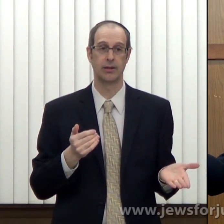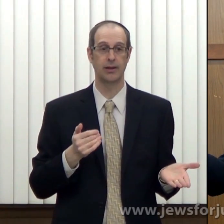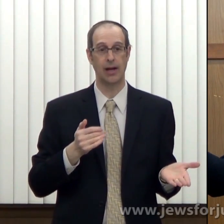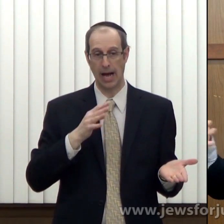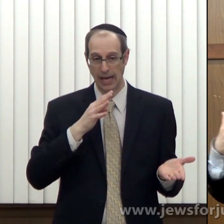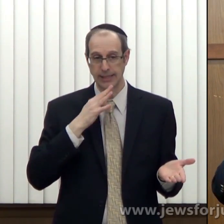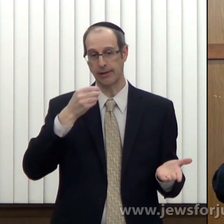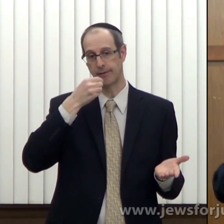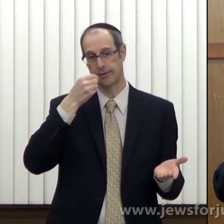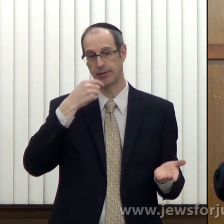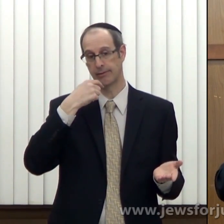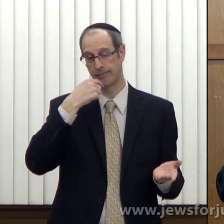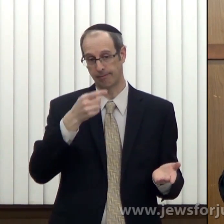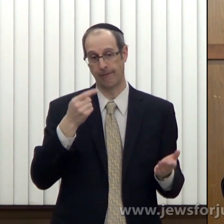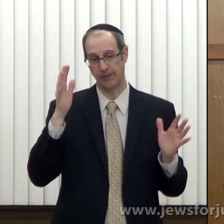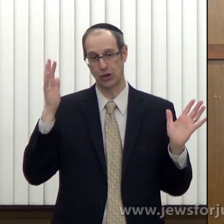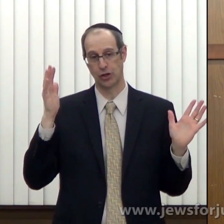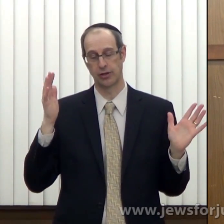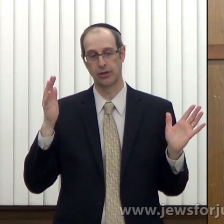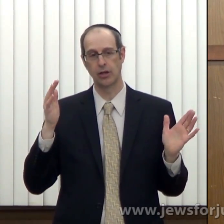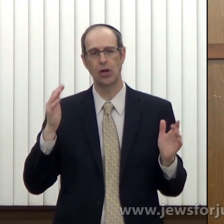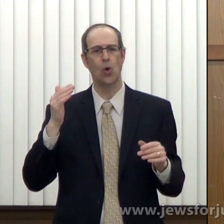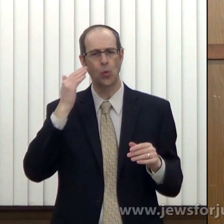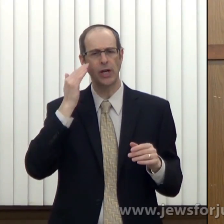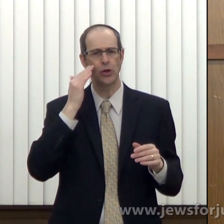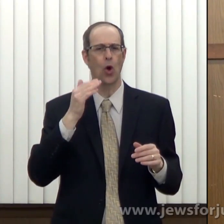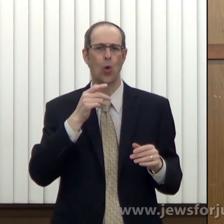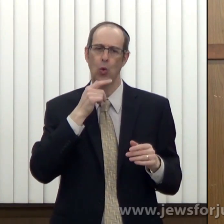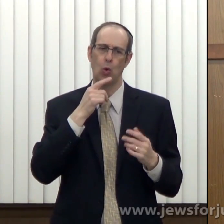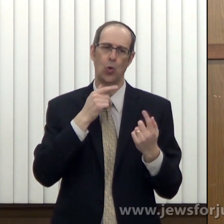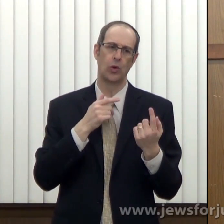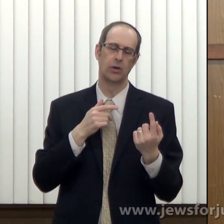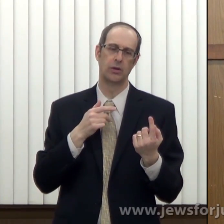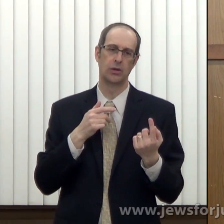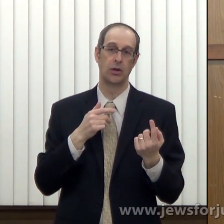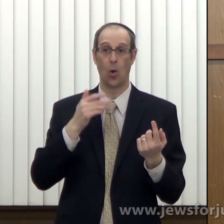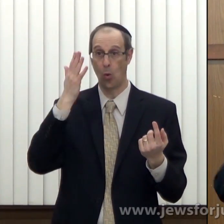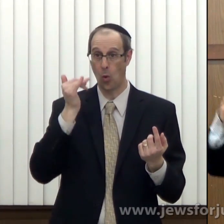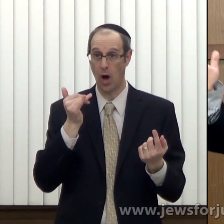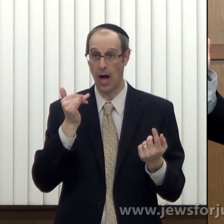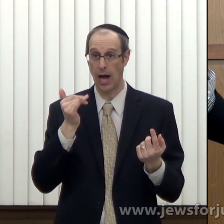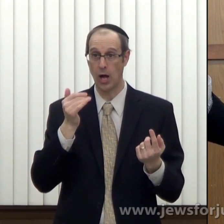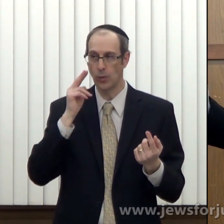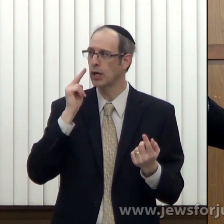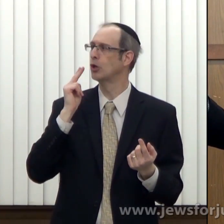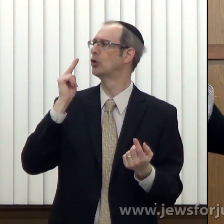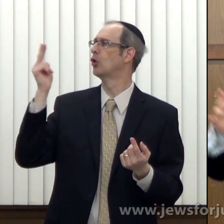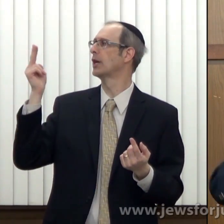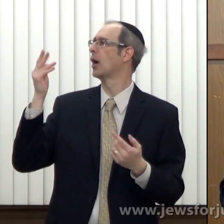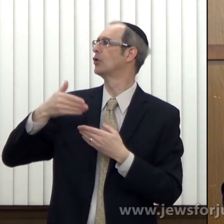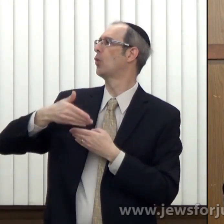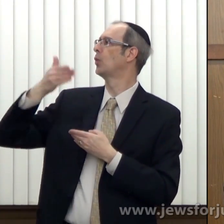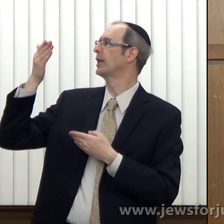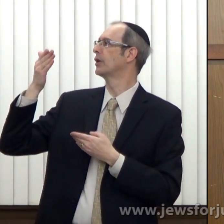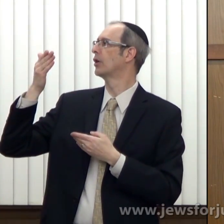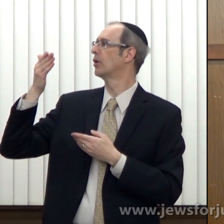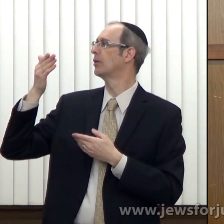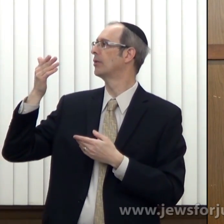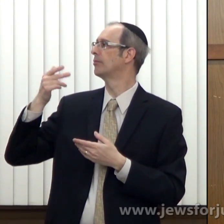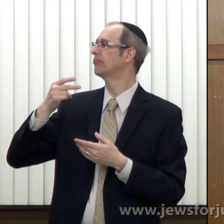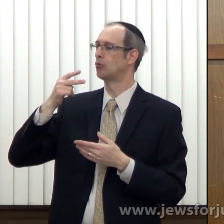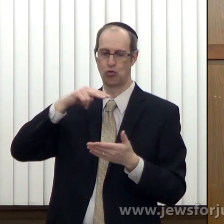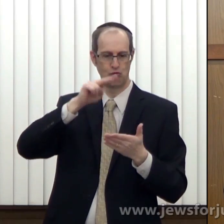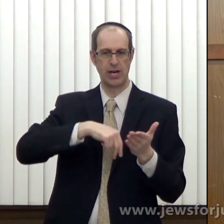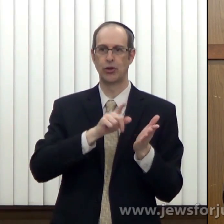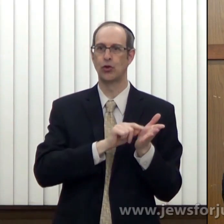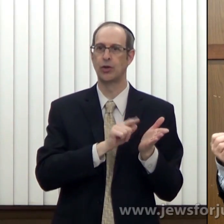before, we will know who the Messiah is because we'll be able to look out the window, we'll be able to read the